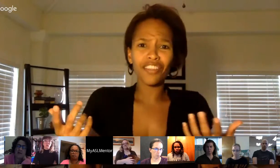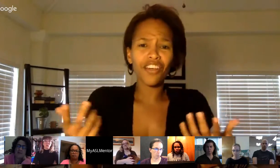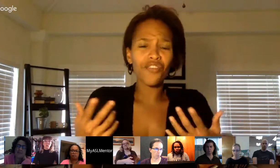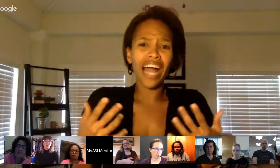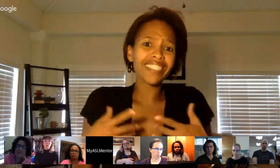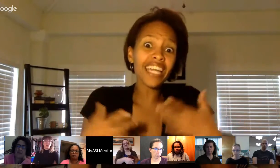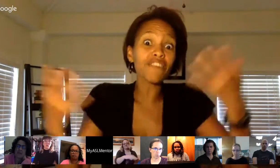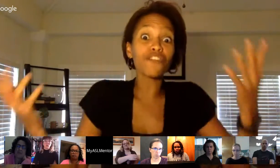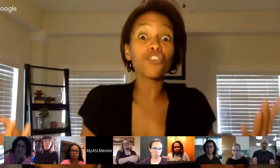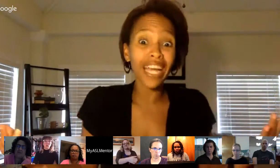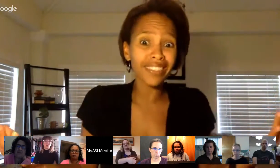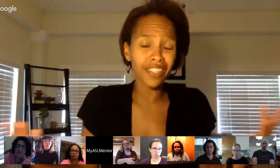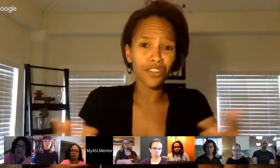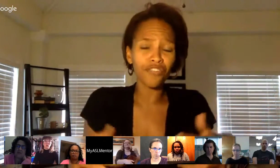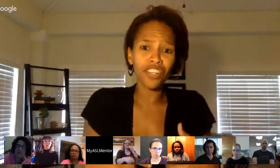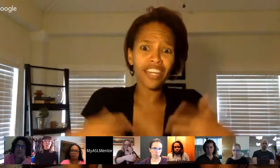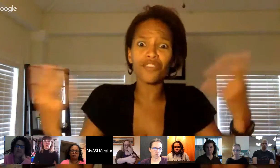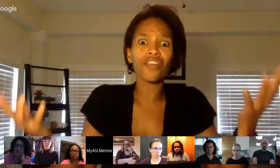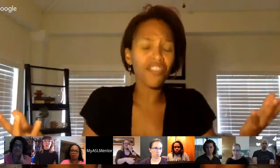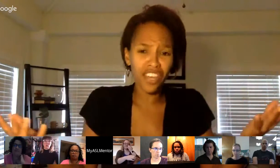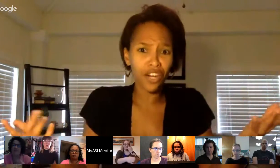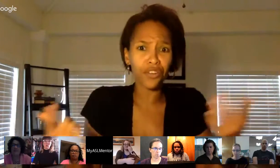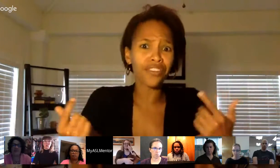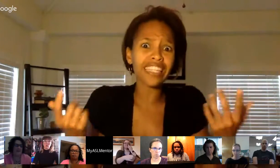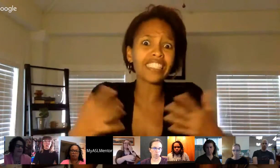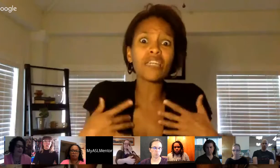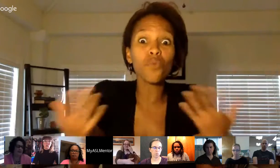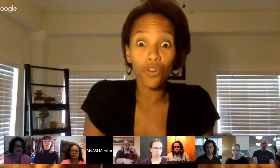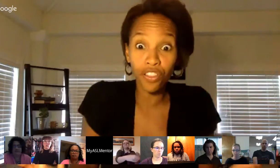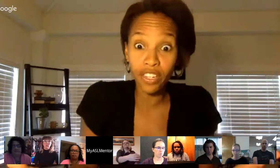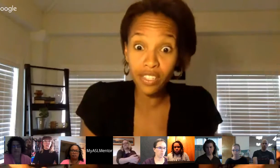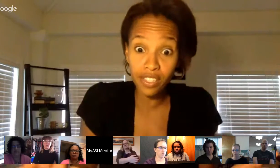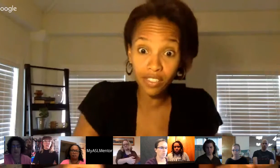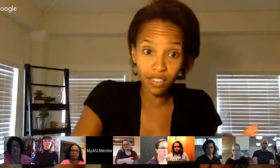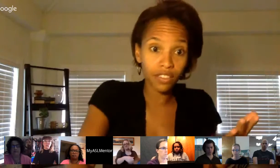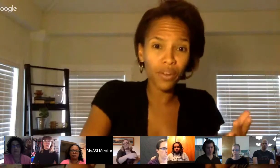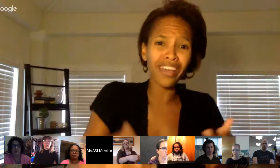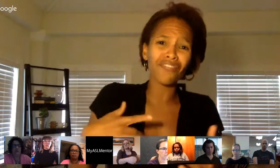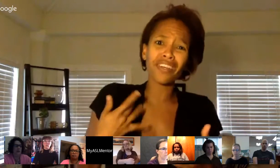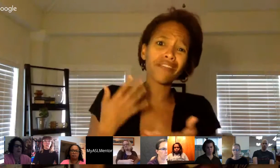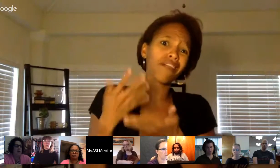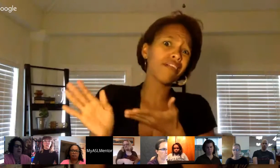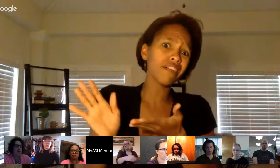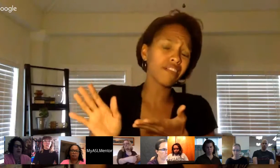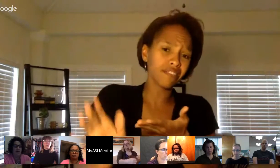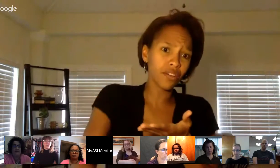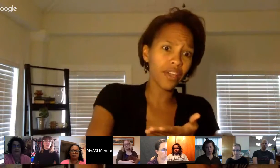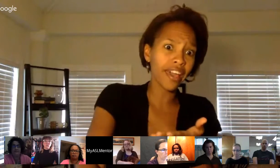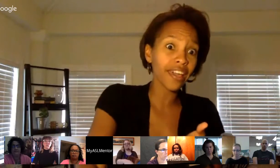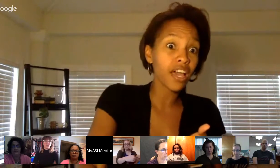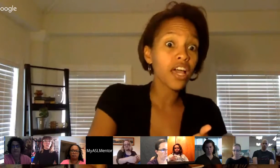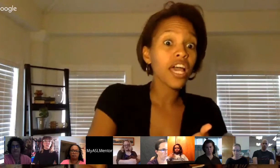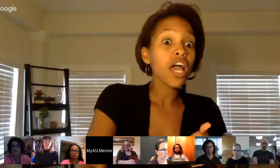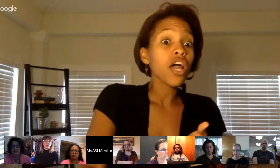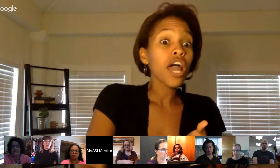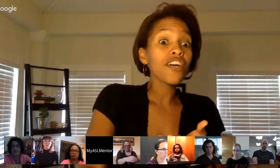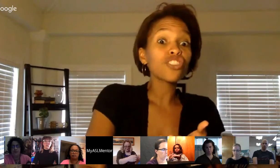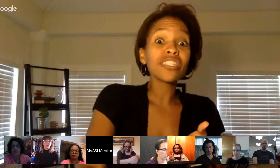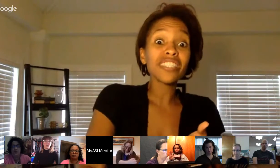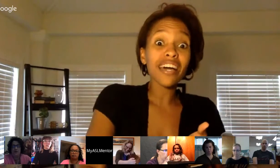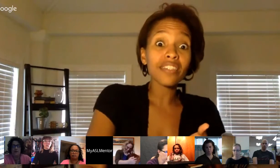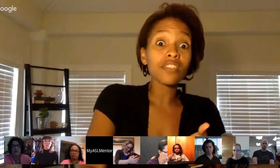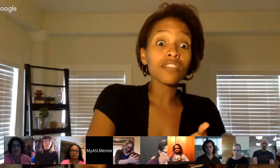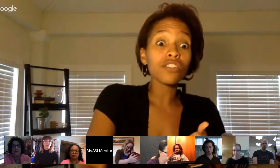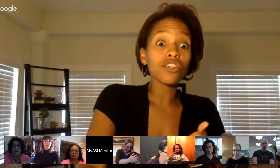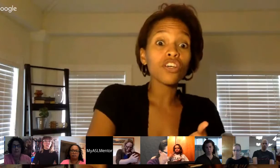like I take them for granted, or you feel like they're nothing, or they seem worthless, right? Feel, okay. Then